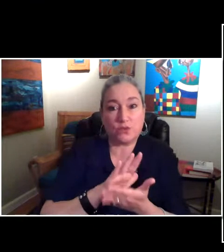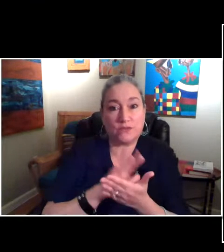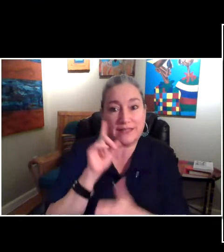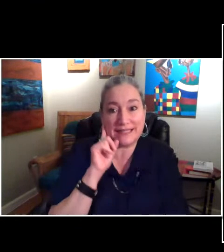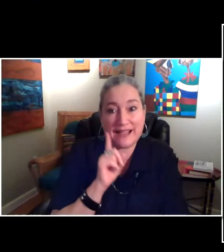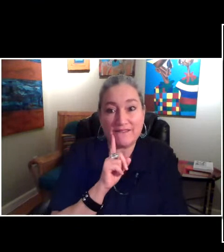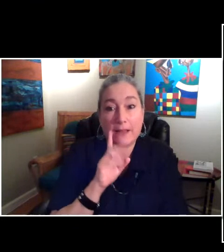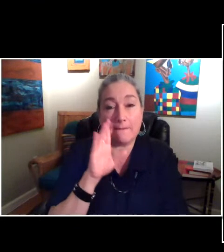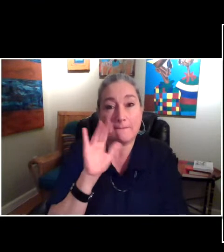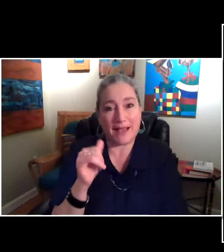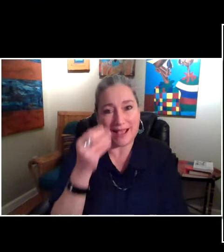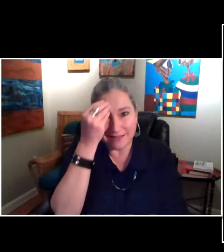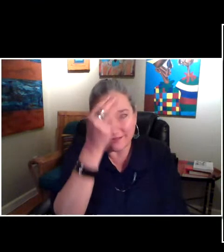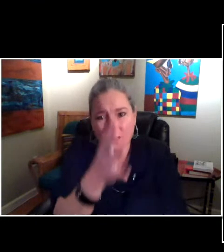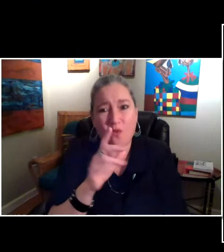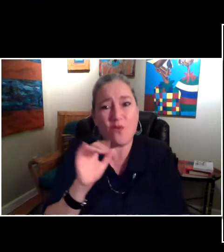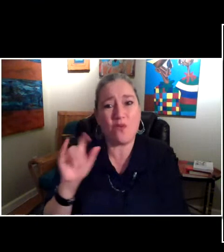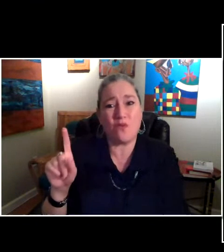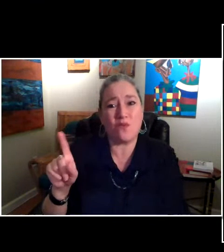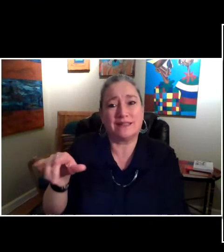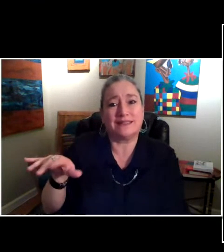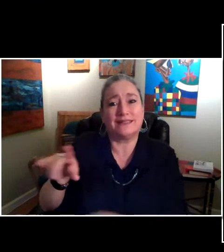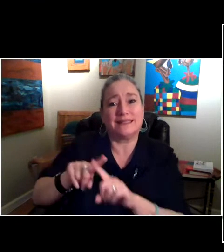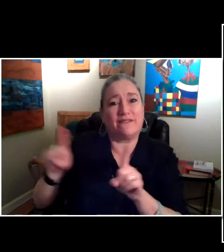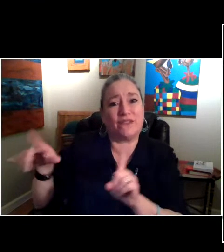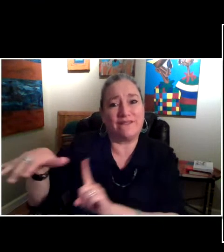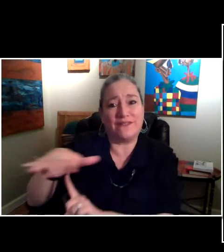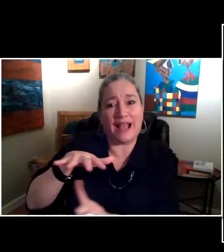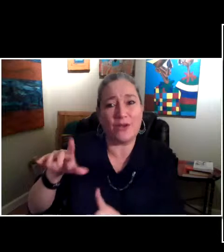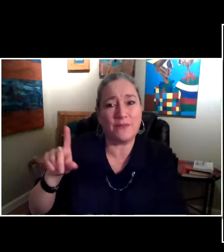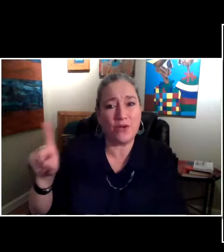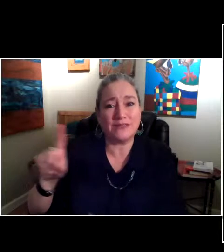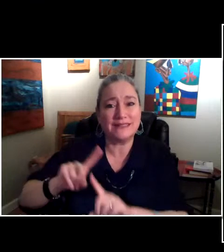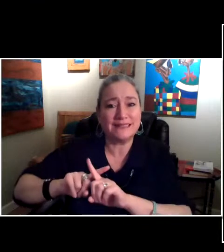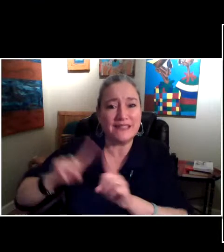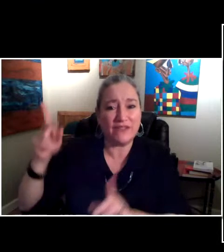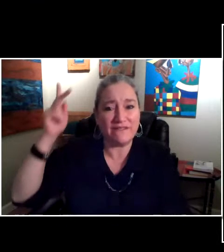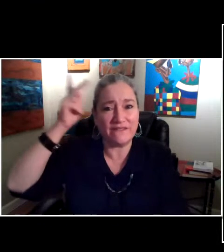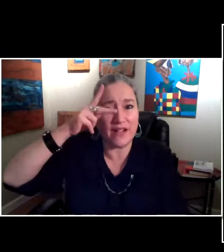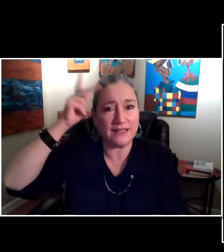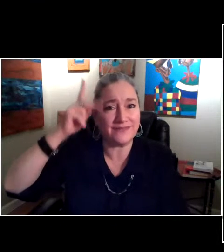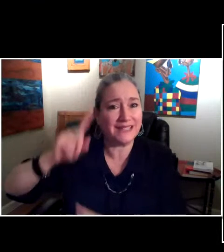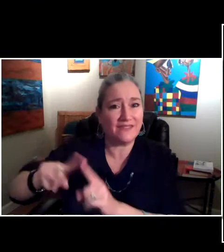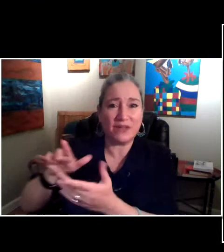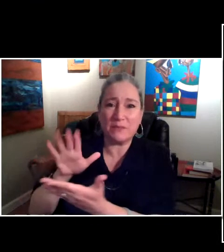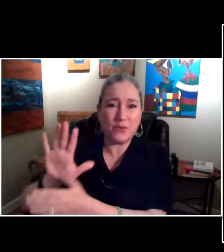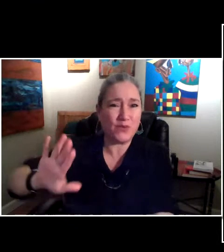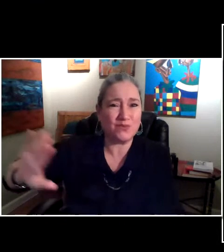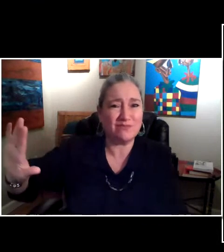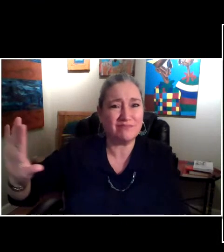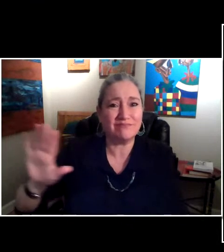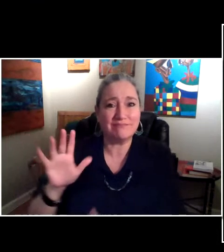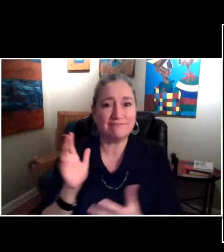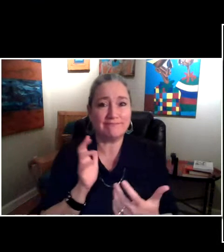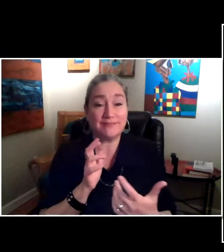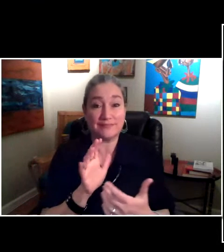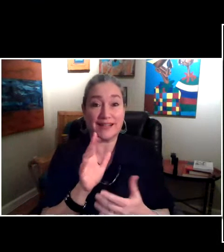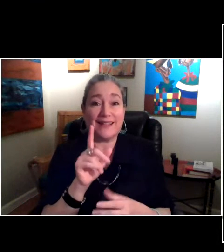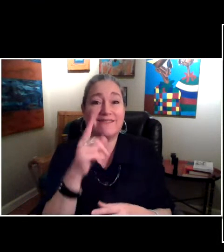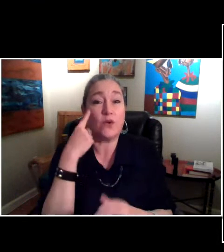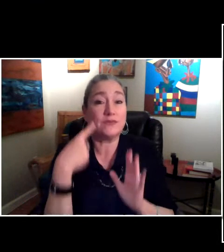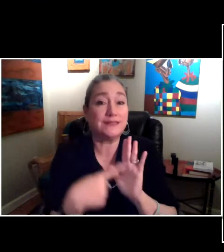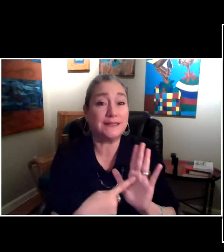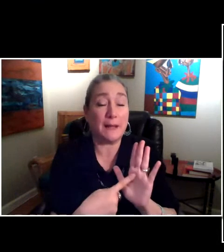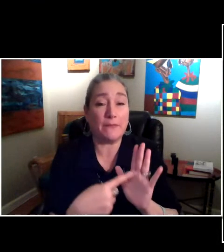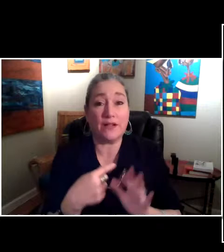hearing families away from the California schools for the deaf by saying, we're a different environment of people with